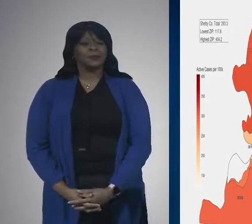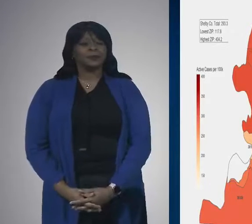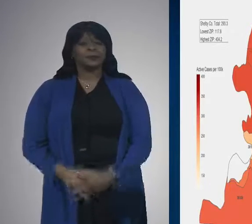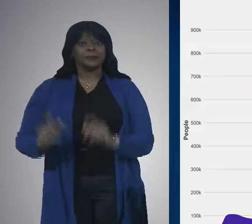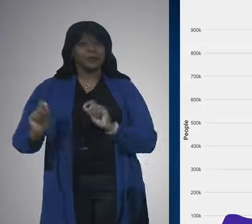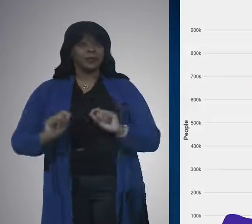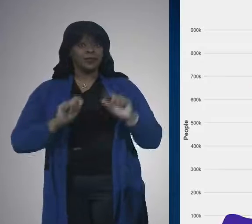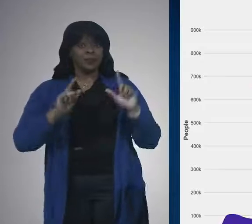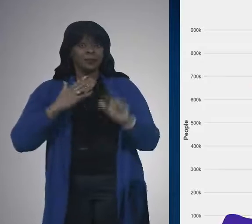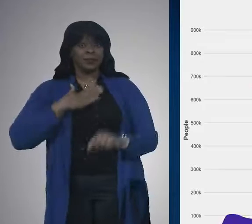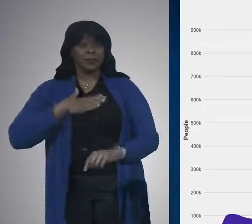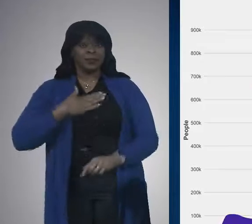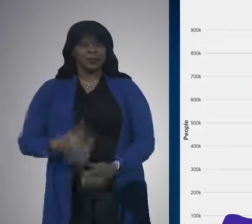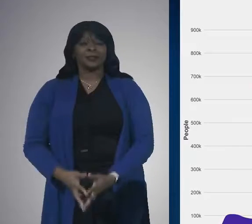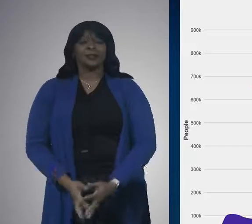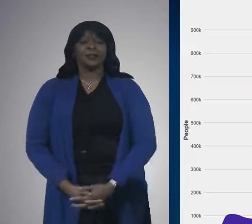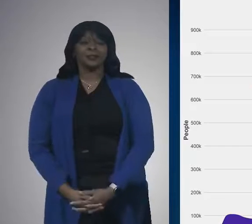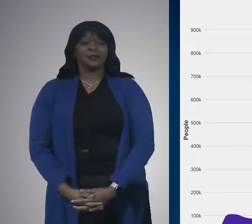Next slide, please.